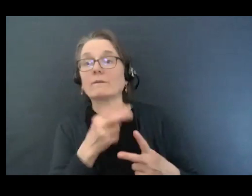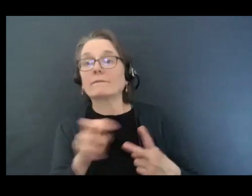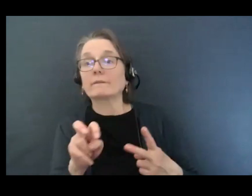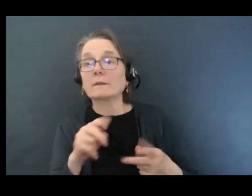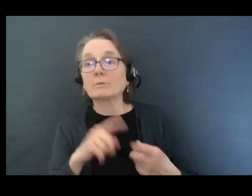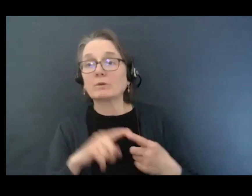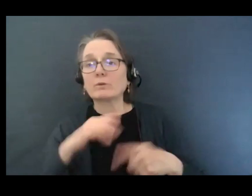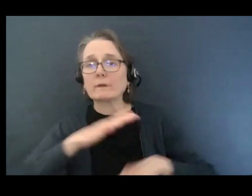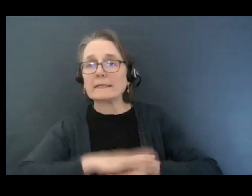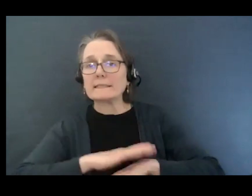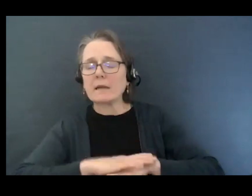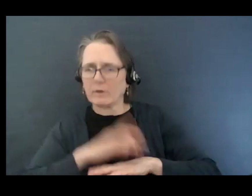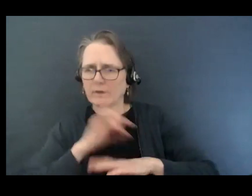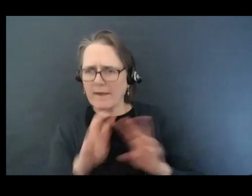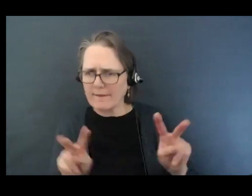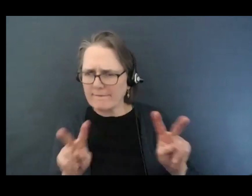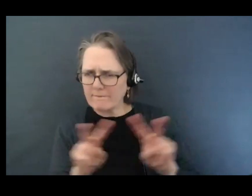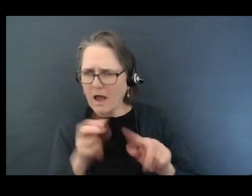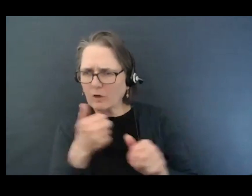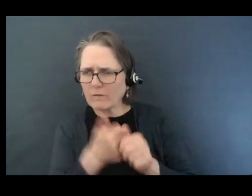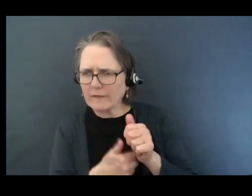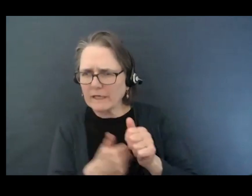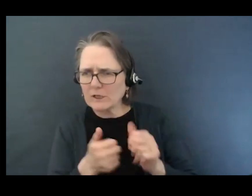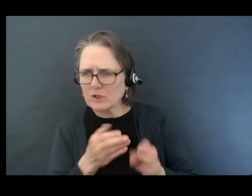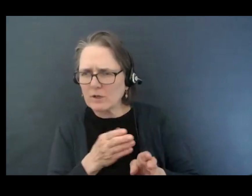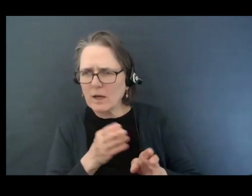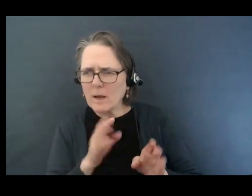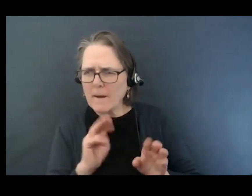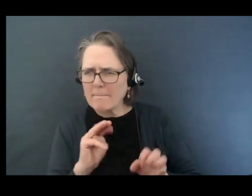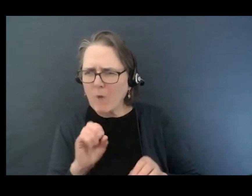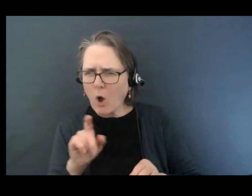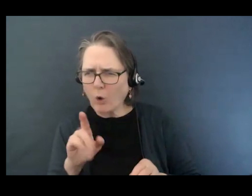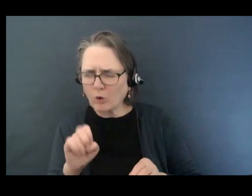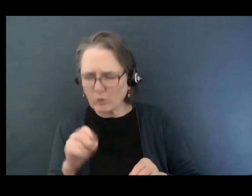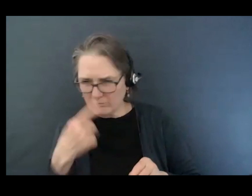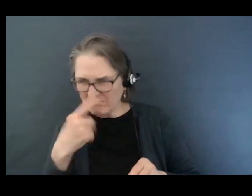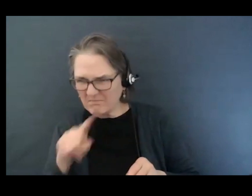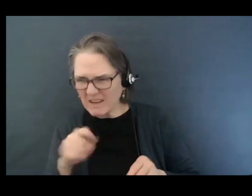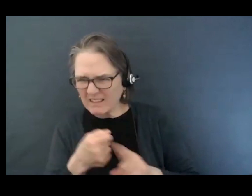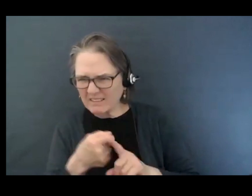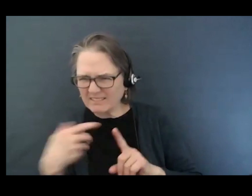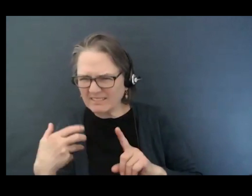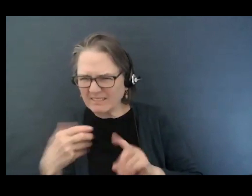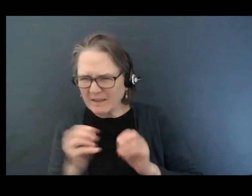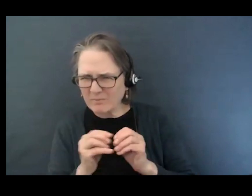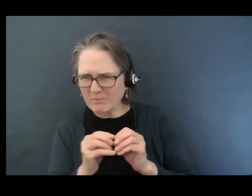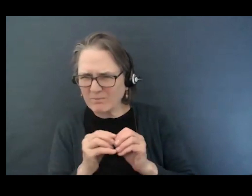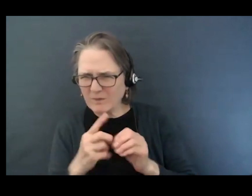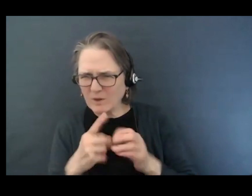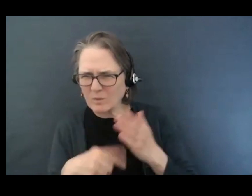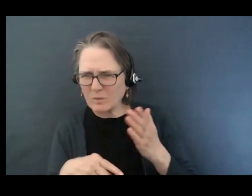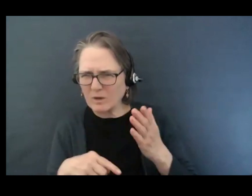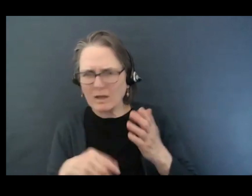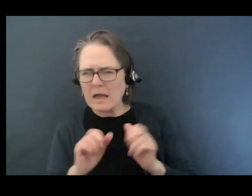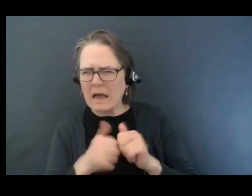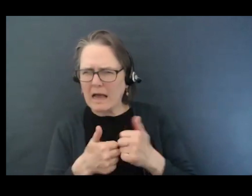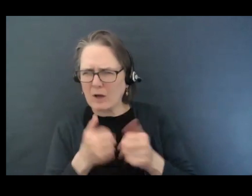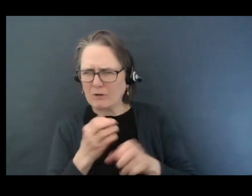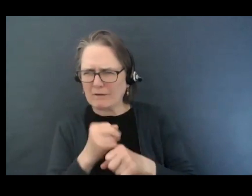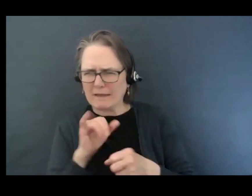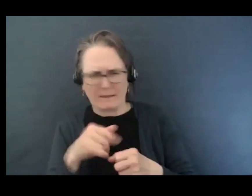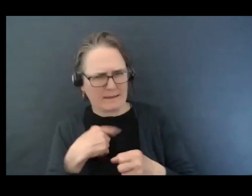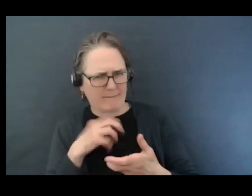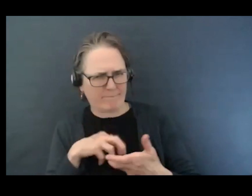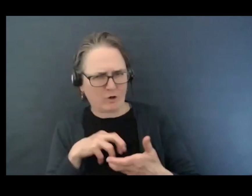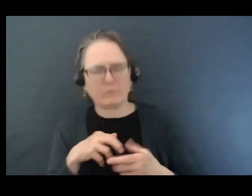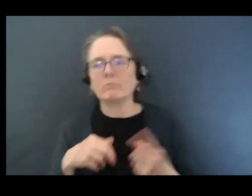the table, is about the value of each mode. Could you discuss a little more about how that, Yeah, how you're so